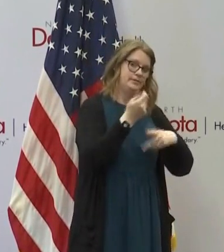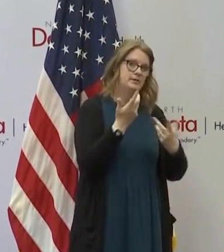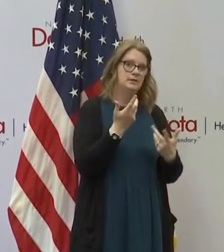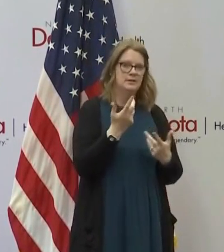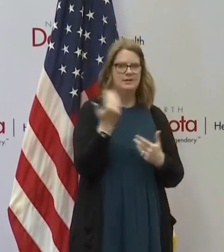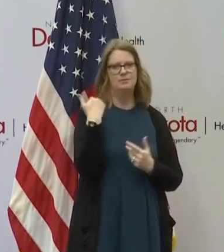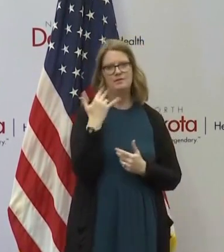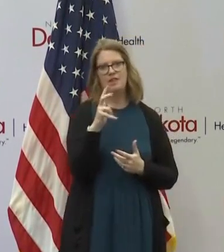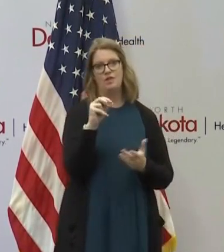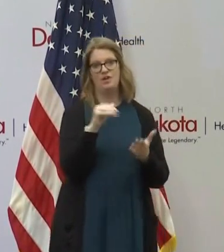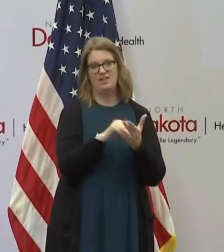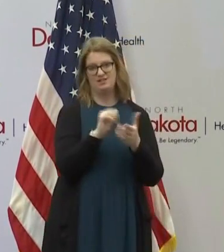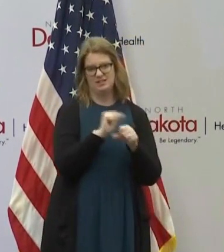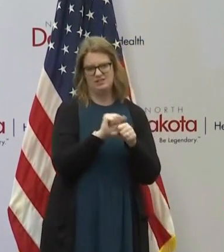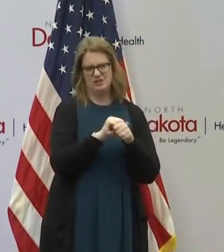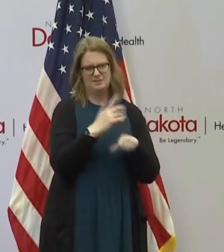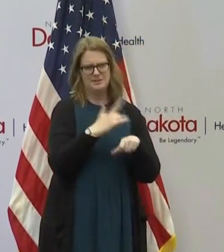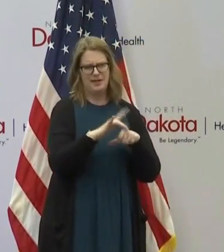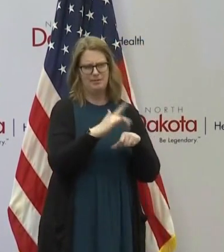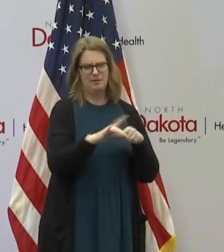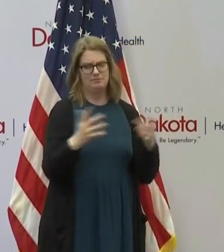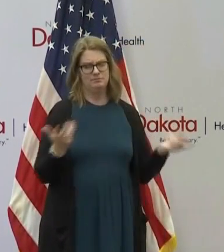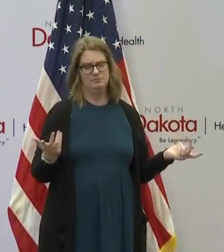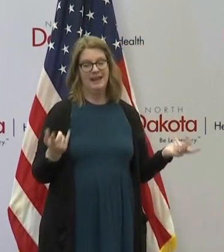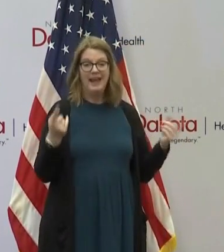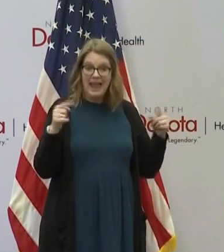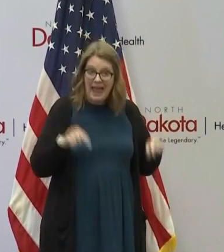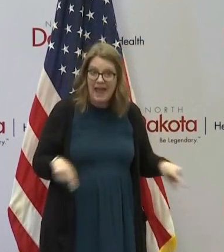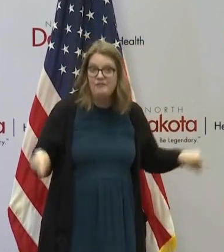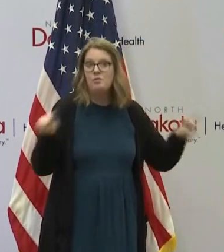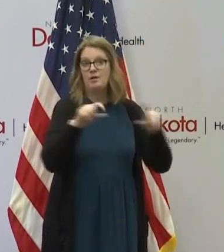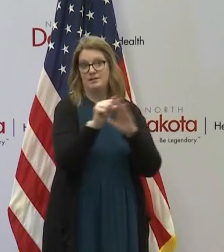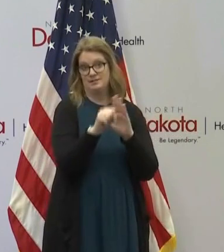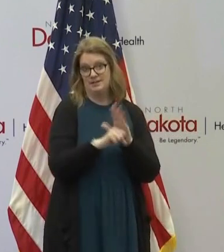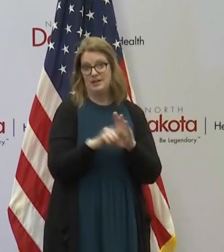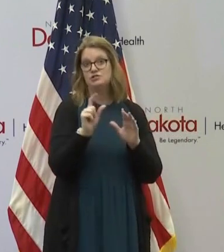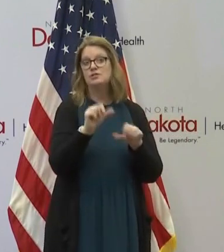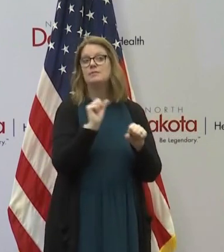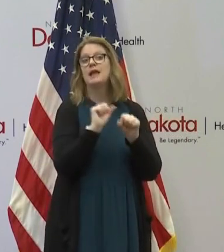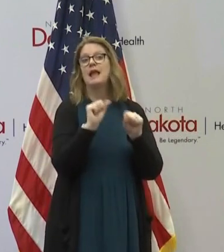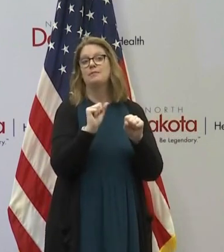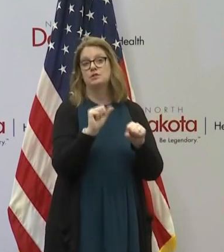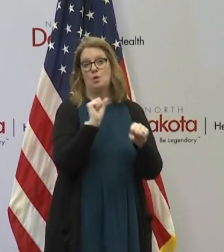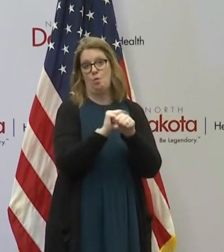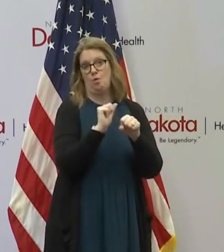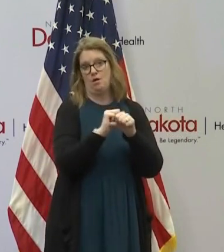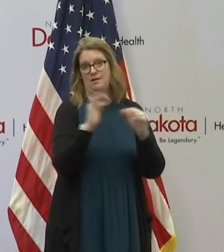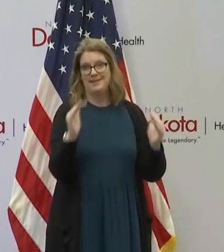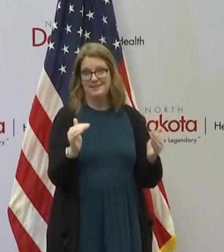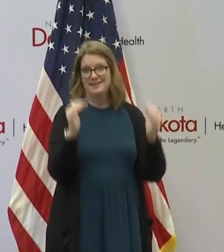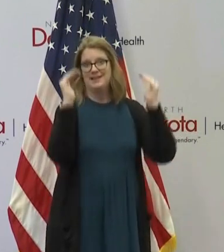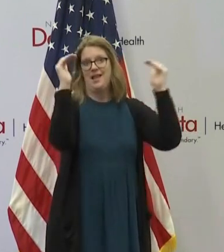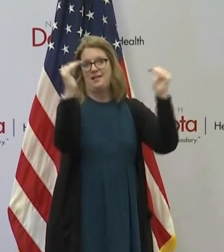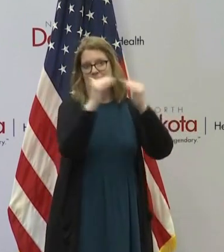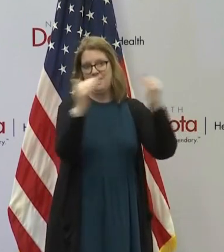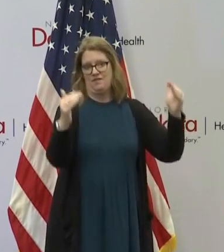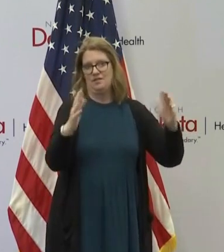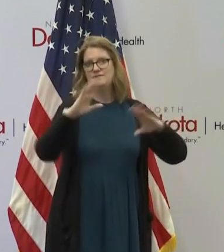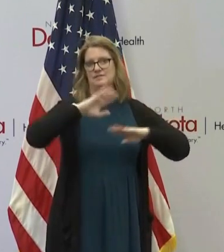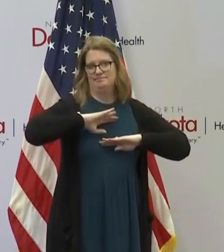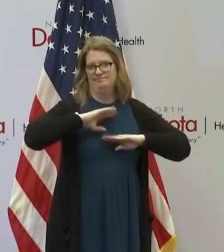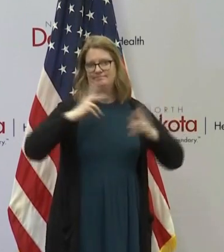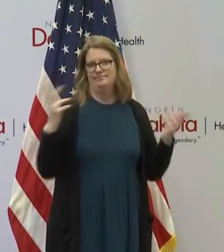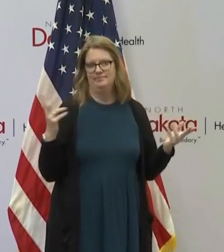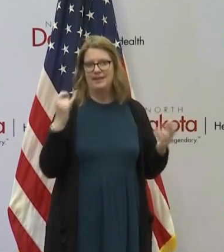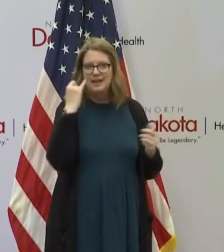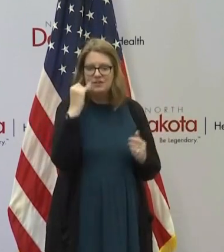we had 30,000 jobs open. There's, everybody in our state ought to be able to work at their highest level of skill and their highest level of fulfillment. And if they